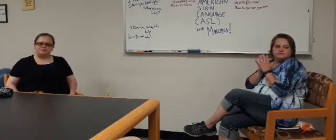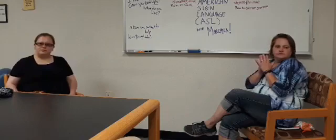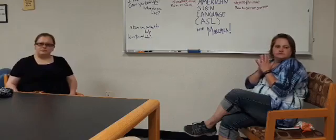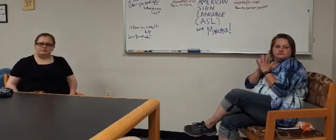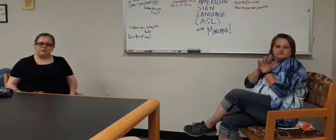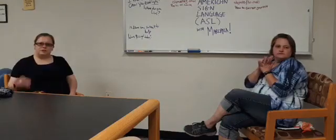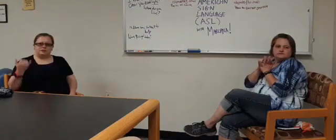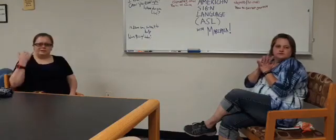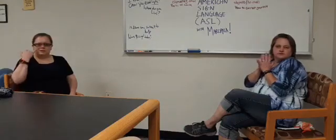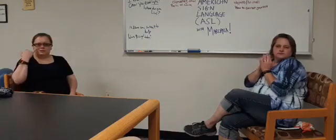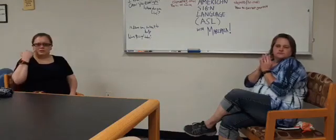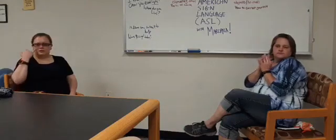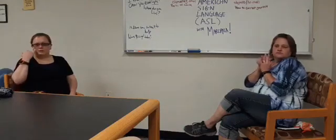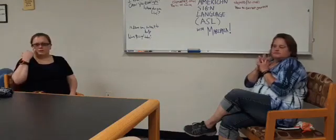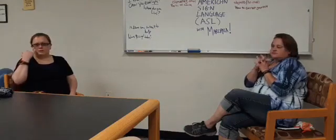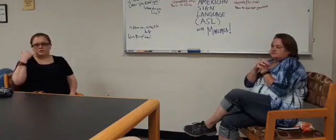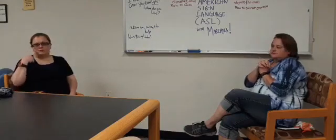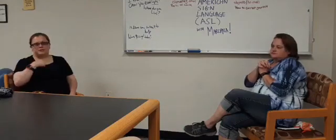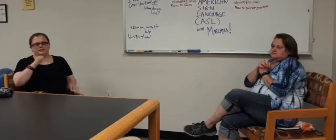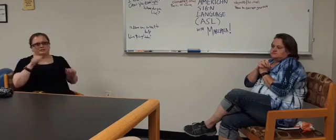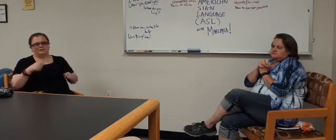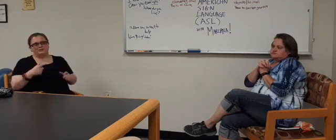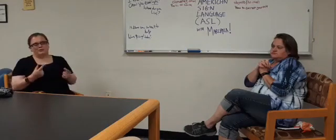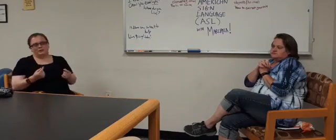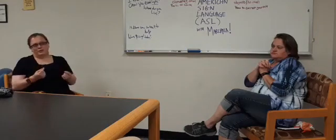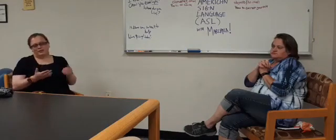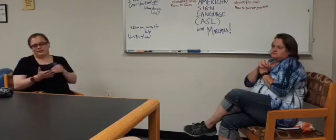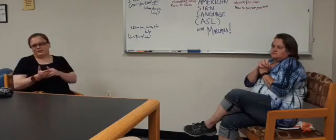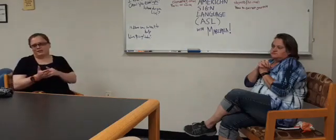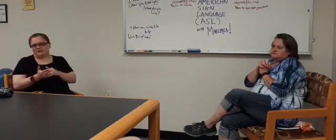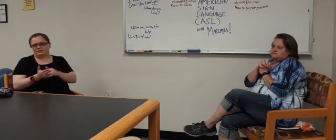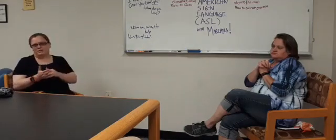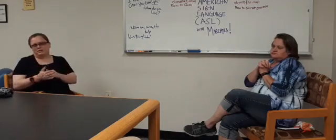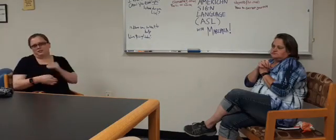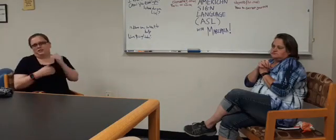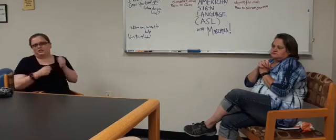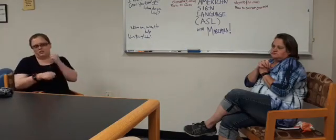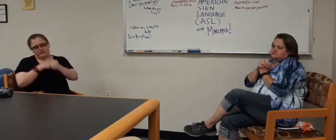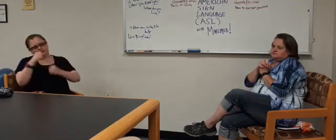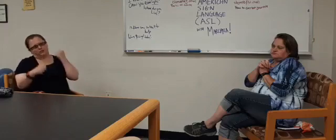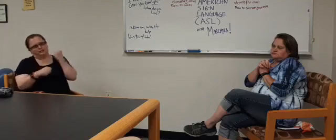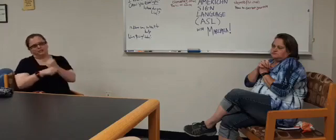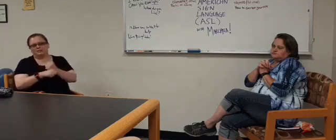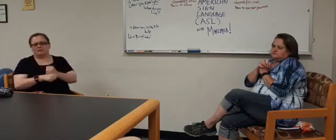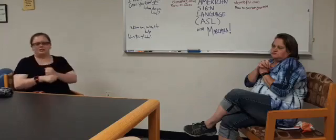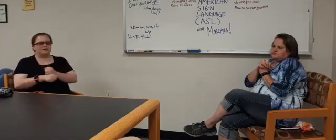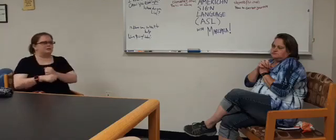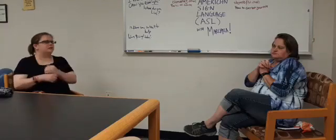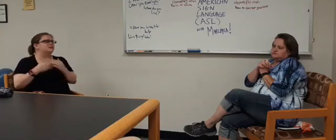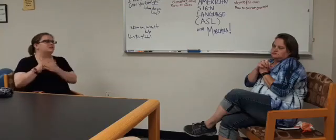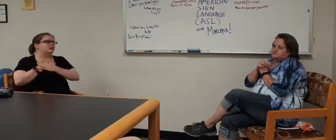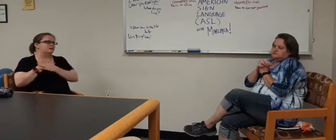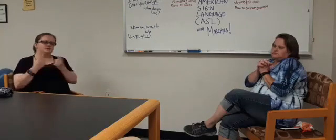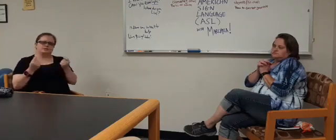this again. So if we can do this again next year, I would love to do it